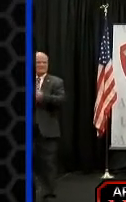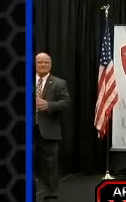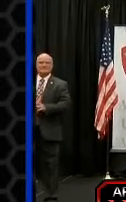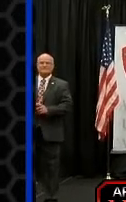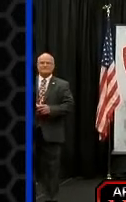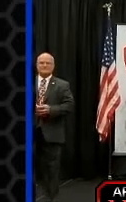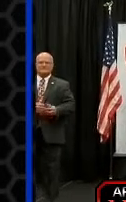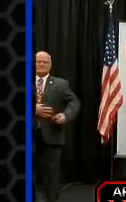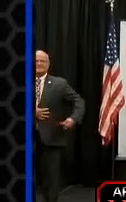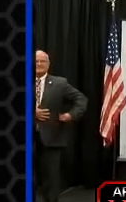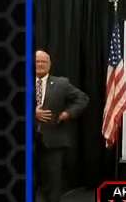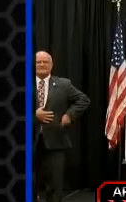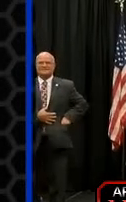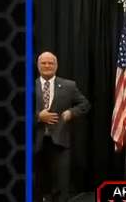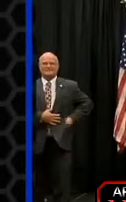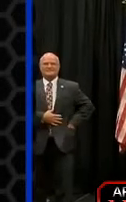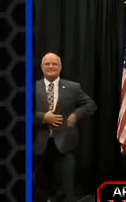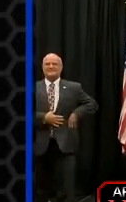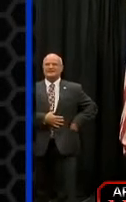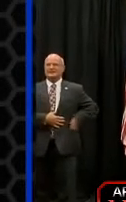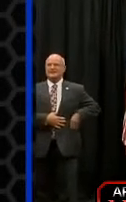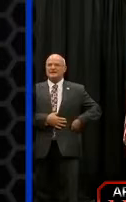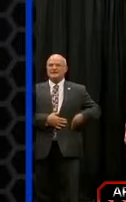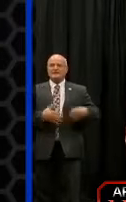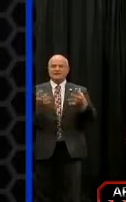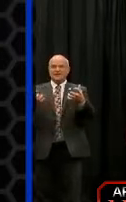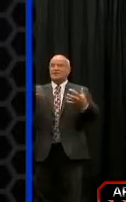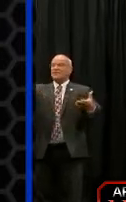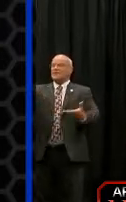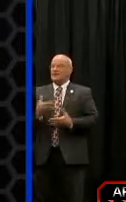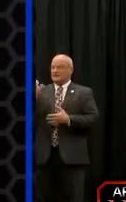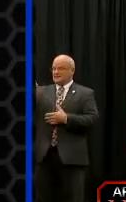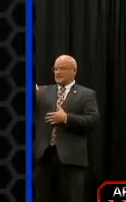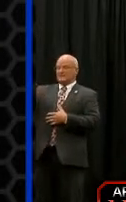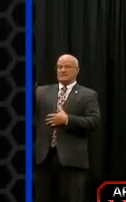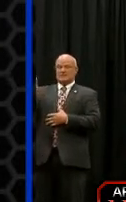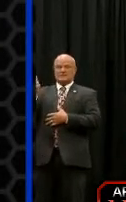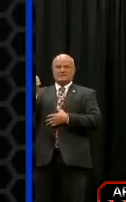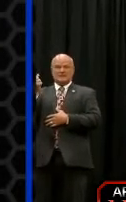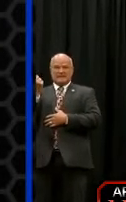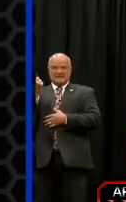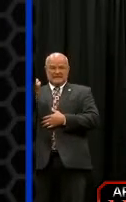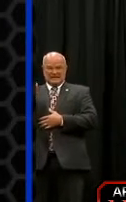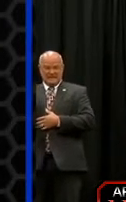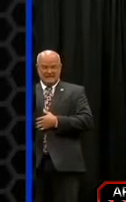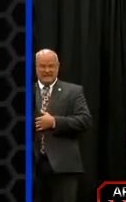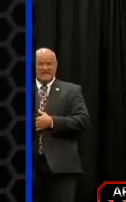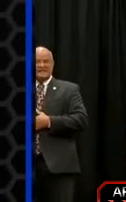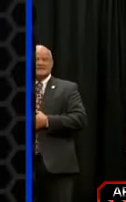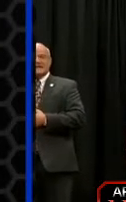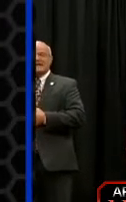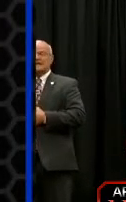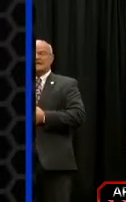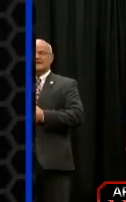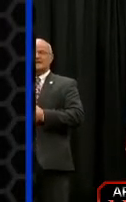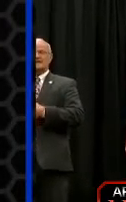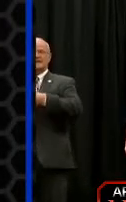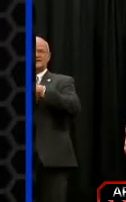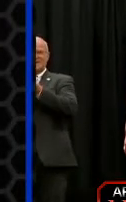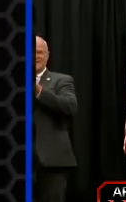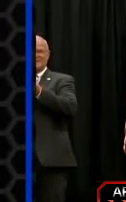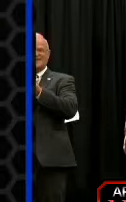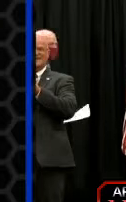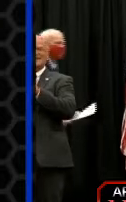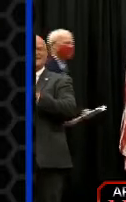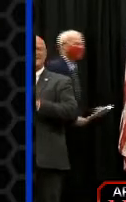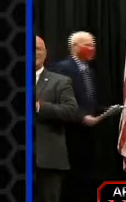598 total active cases here. But if we move up to Northwest Arkansas, maybe to Benton County, you see there's 305 active cases. So